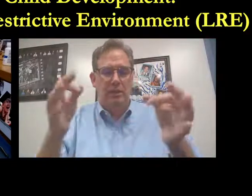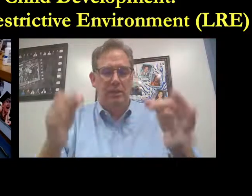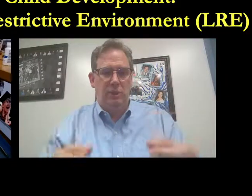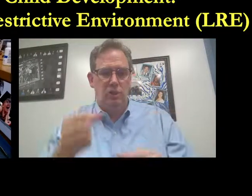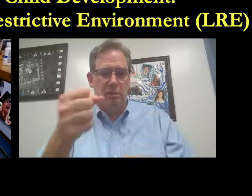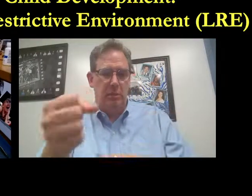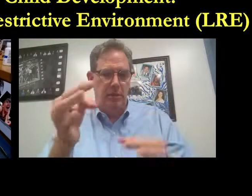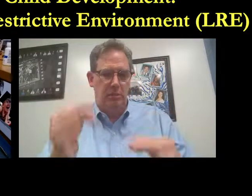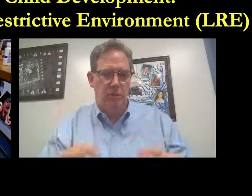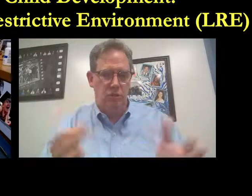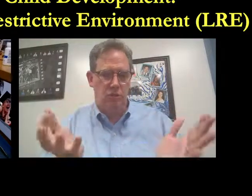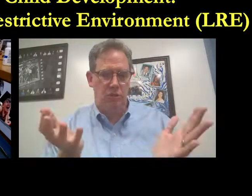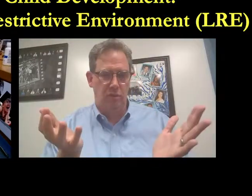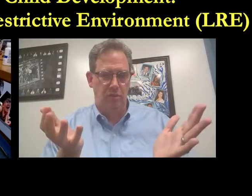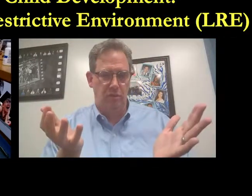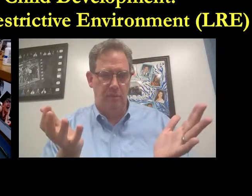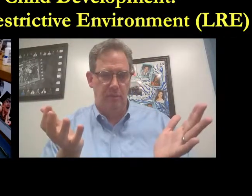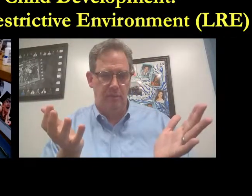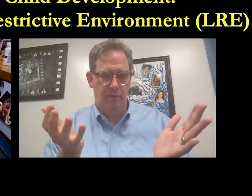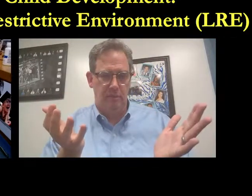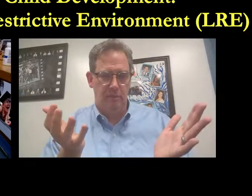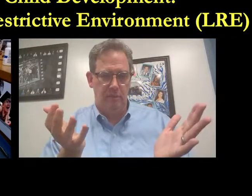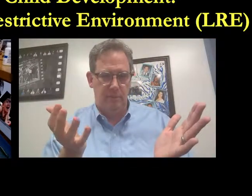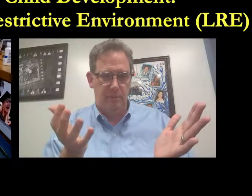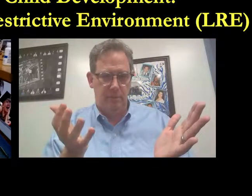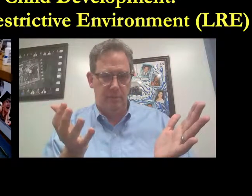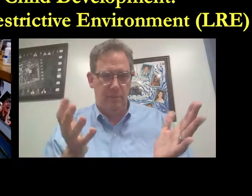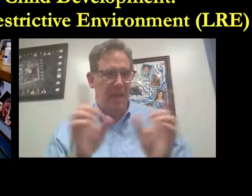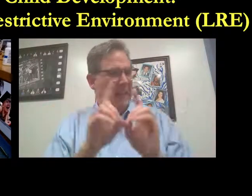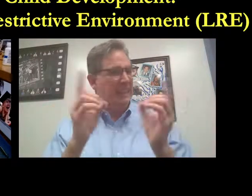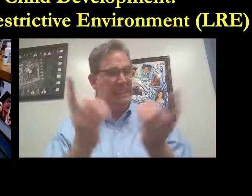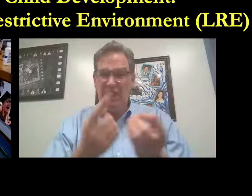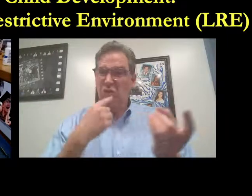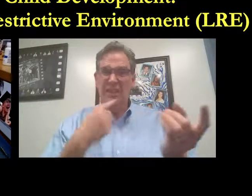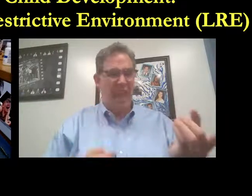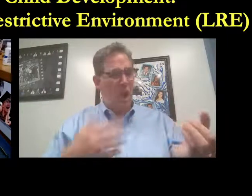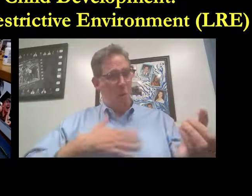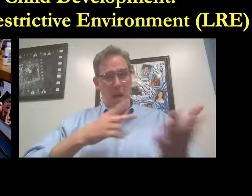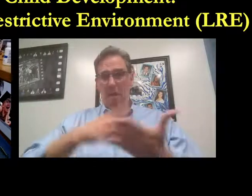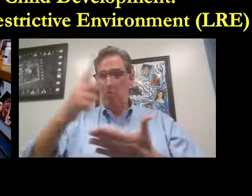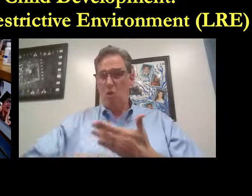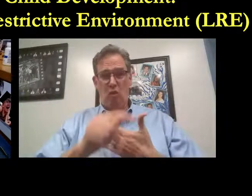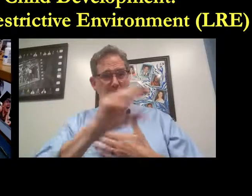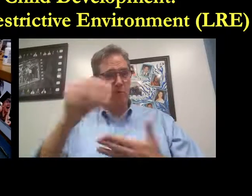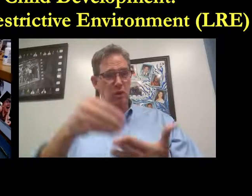or to supplement regionalization decisions about placement?